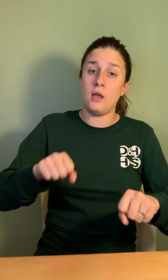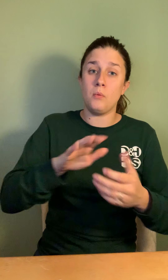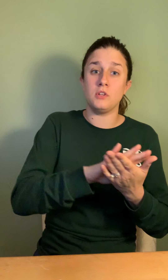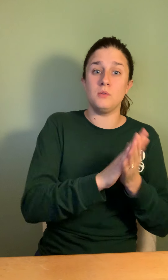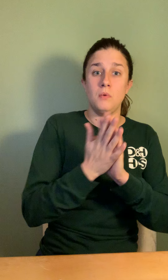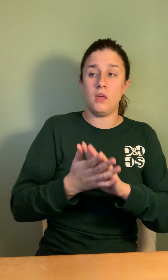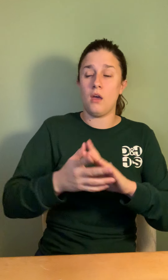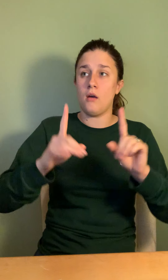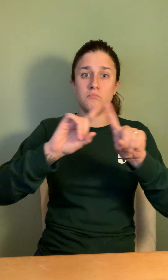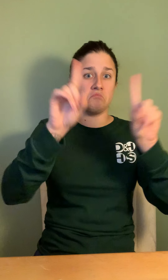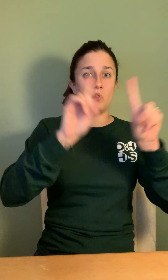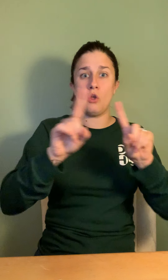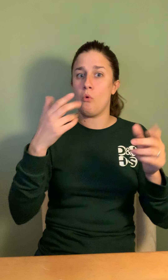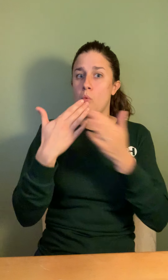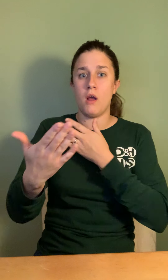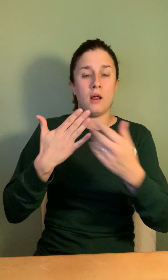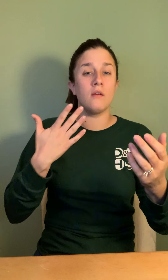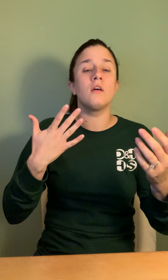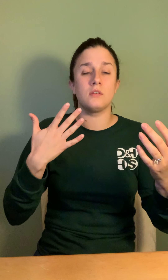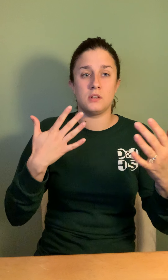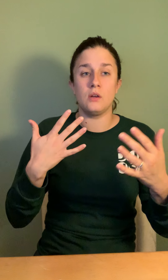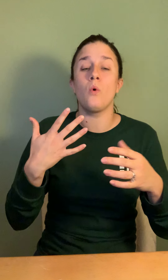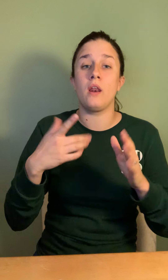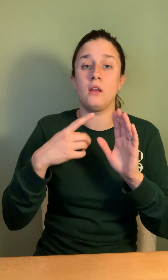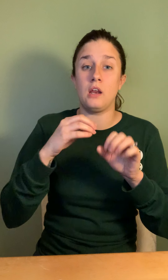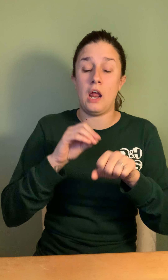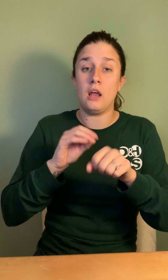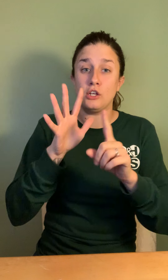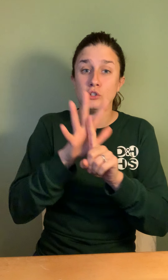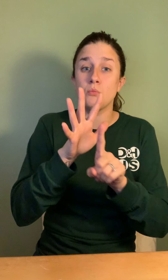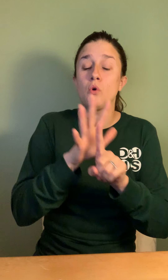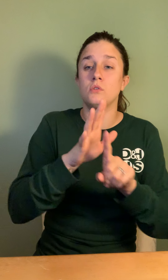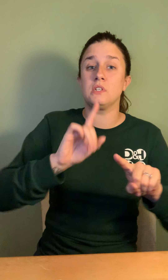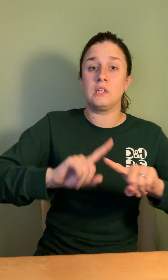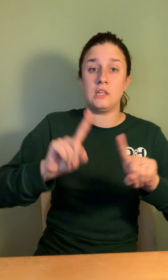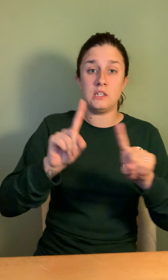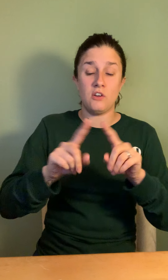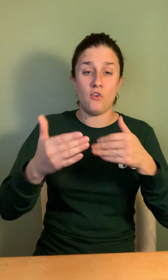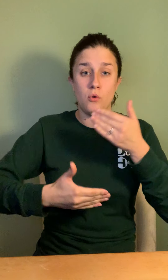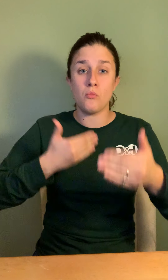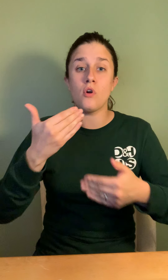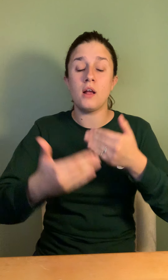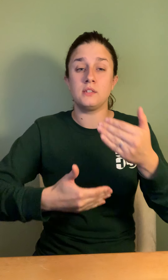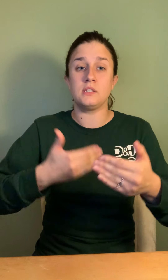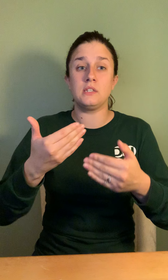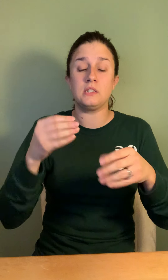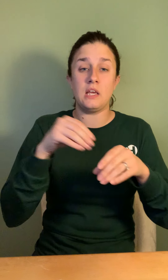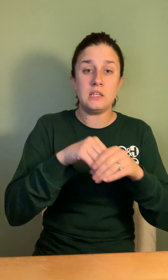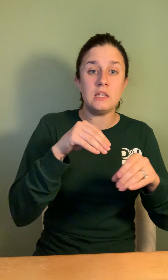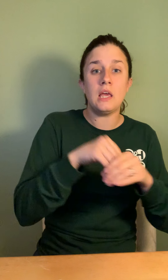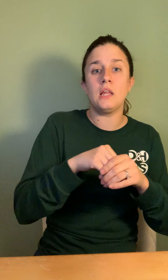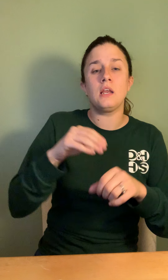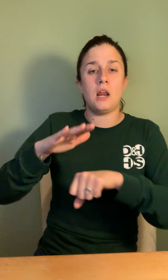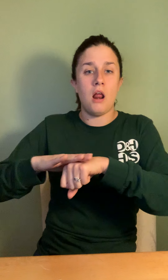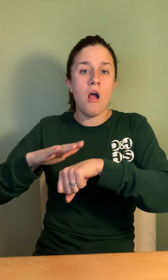other rock when exposed to the different processes in and on the Earth's surface.